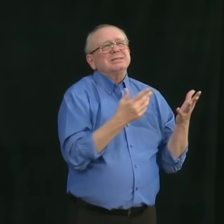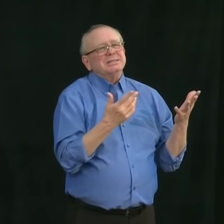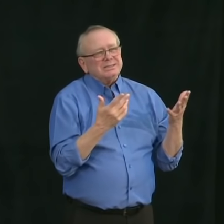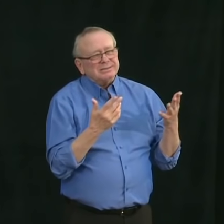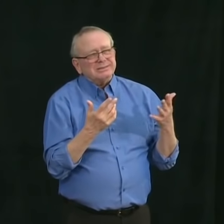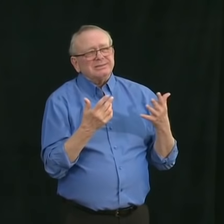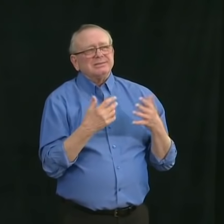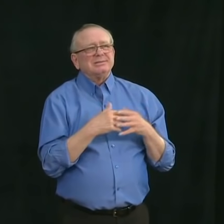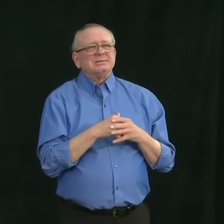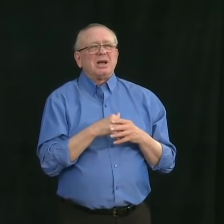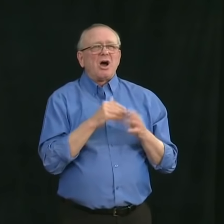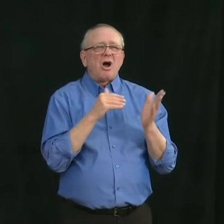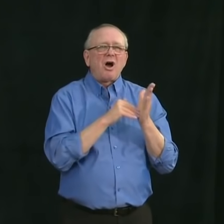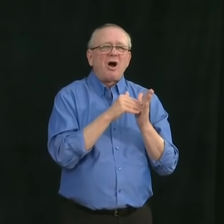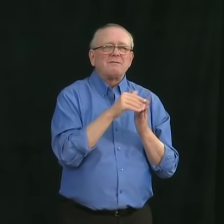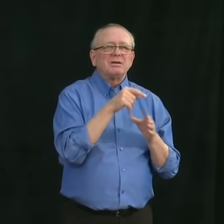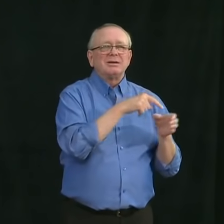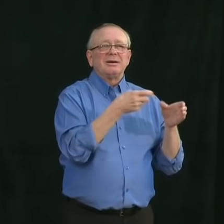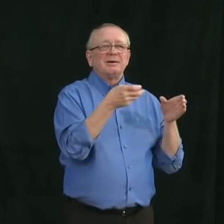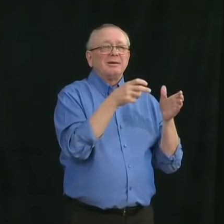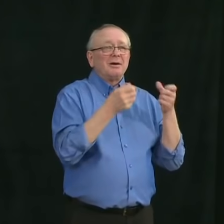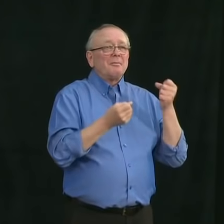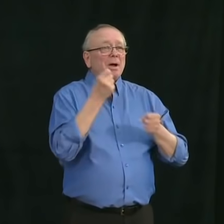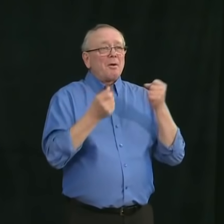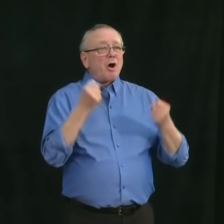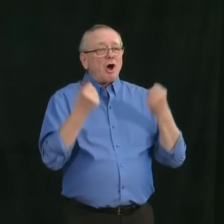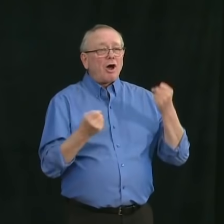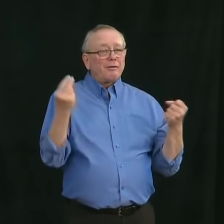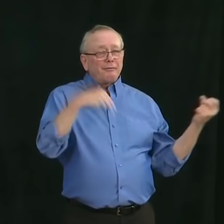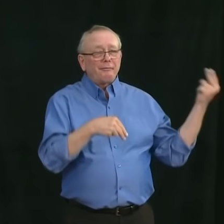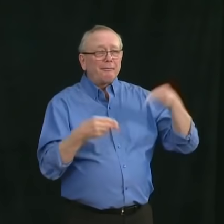rides, carpooling, we need to make sure that people have